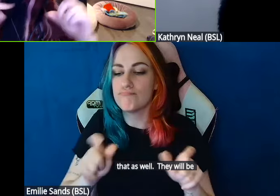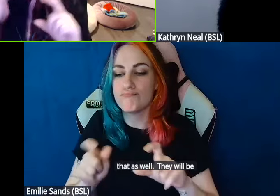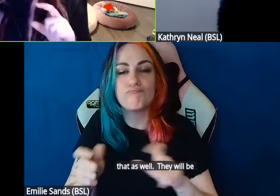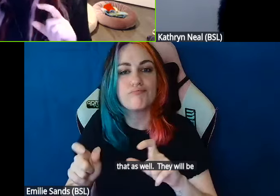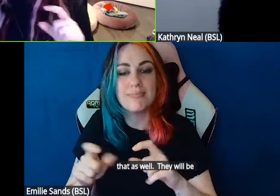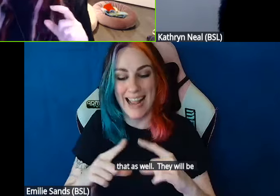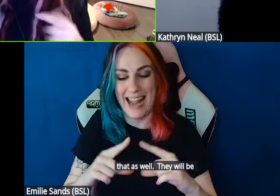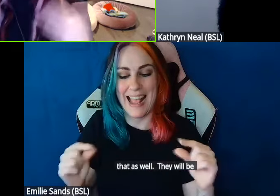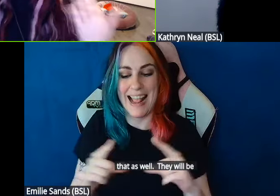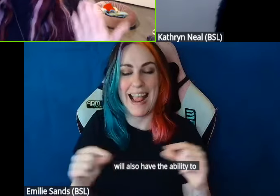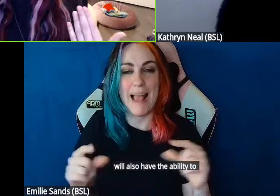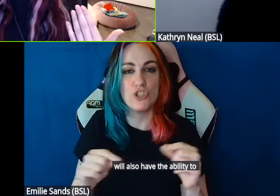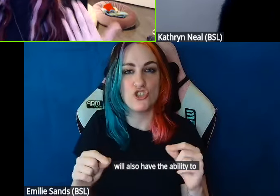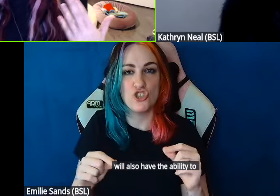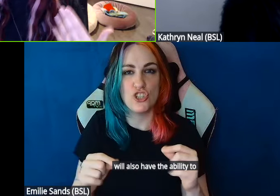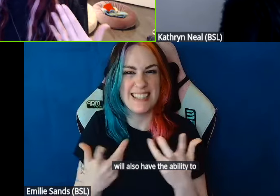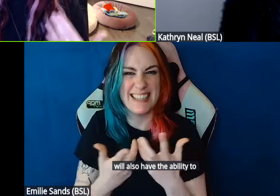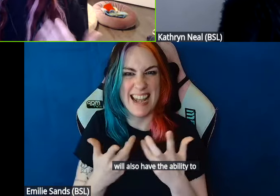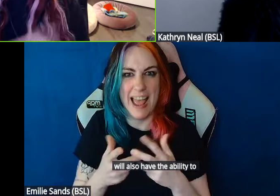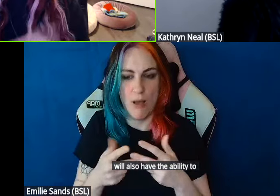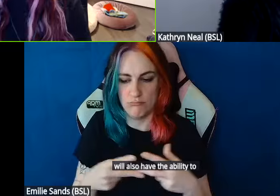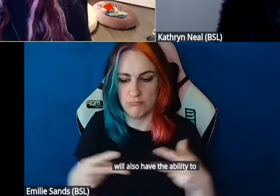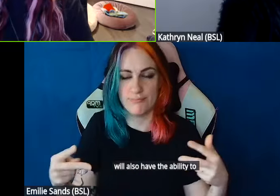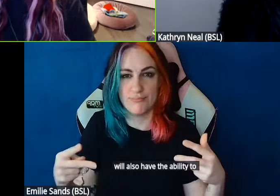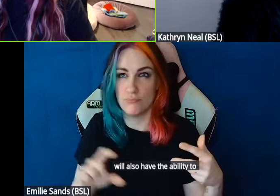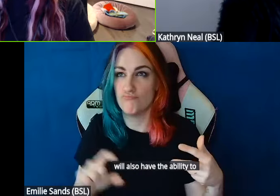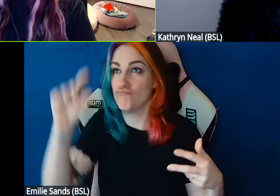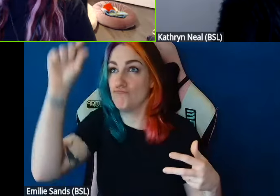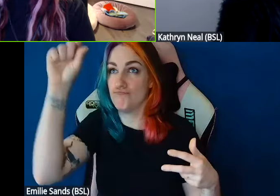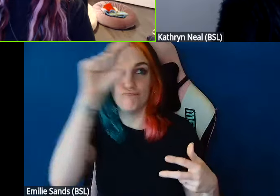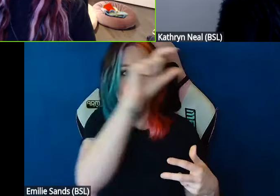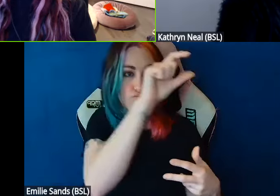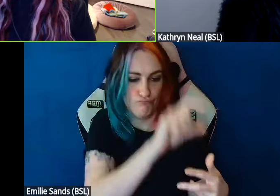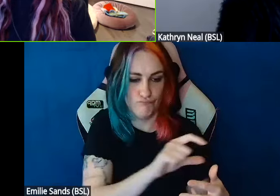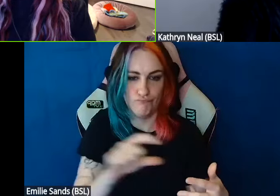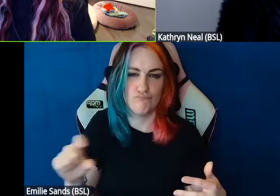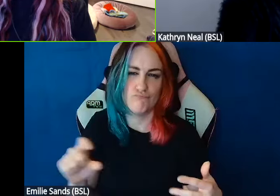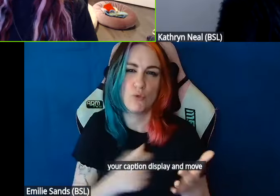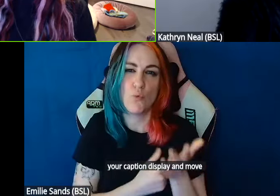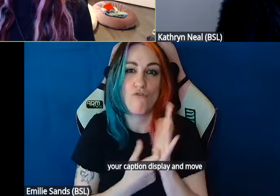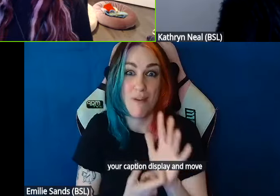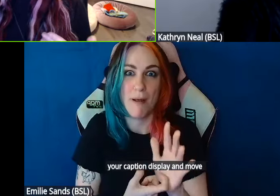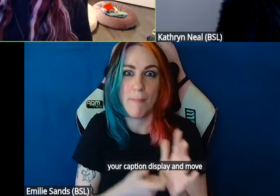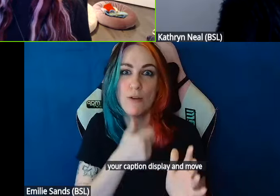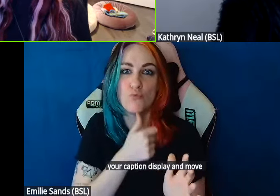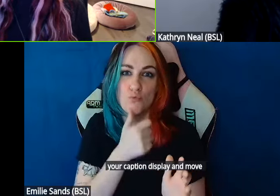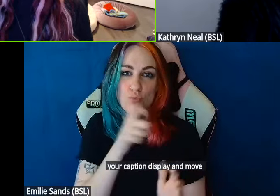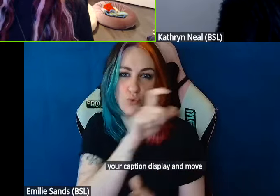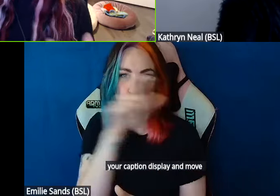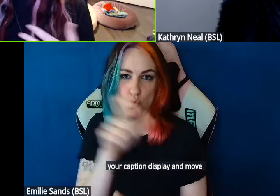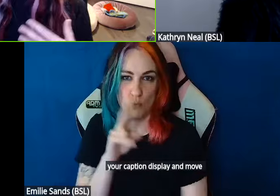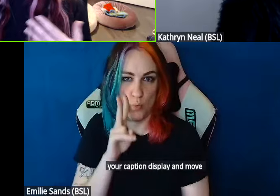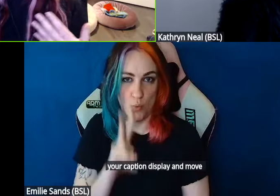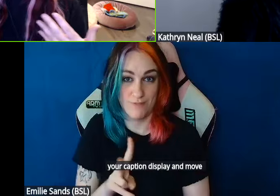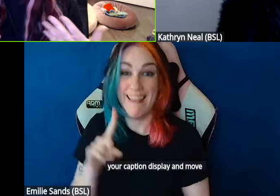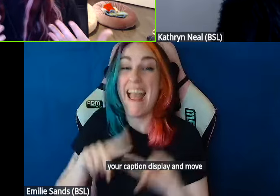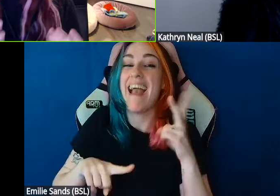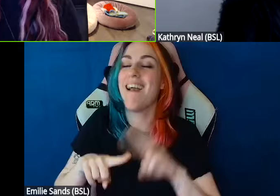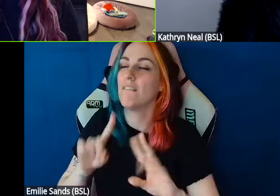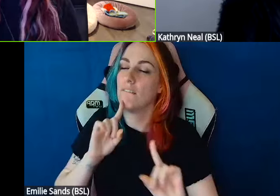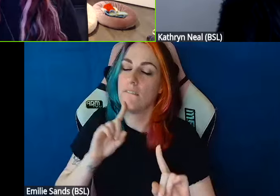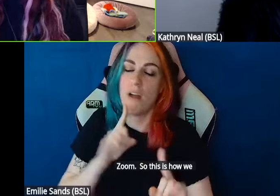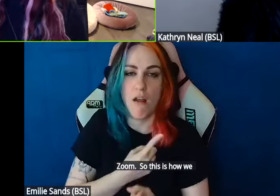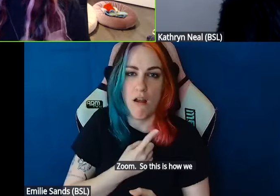display and move it around the screen within Zoom. So this is how we recommend that you watch it. If for some reason you're not able to